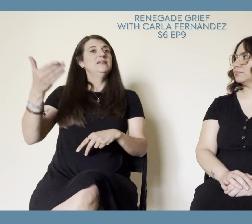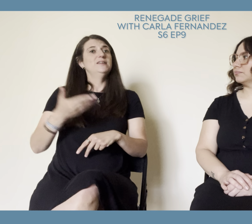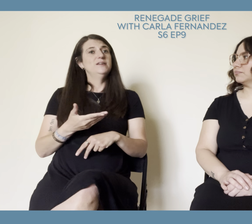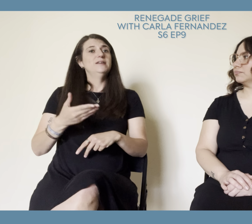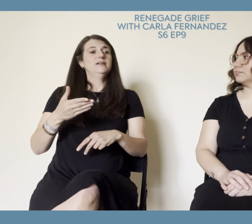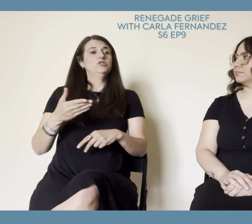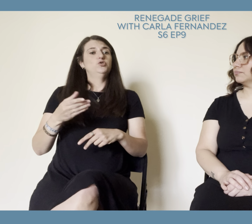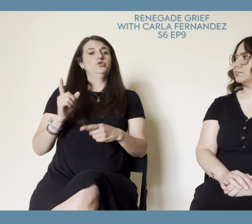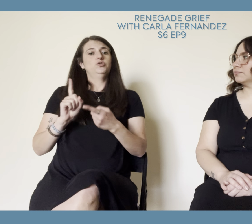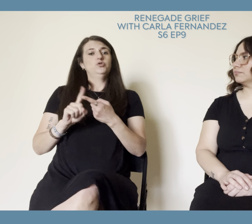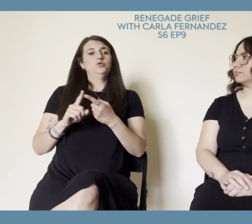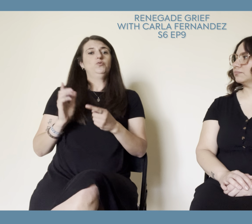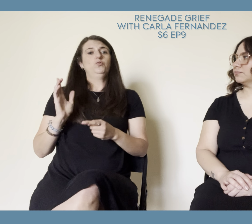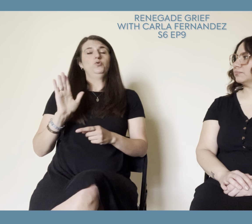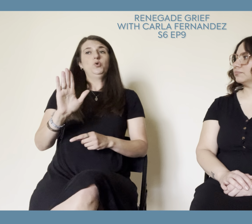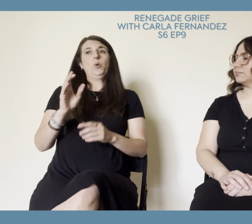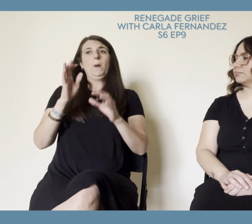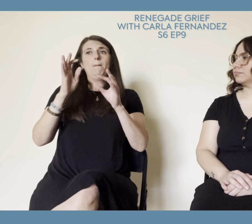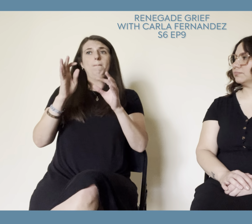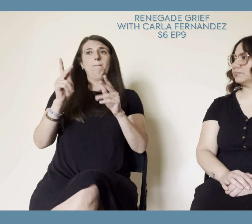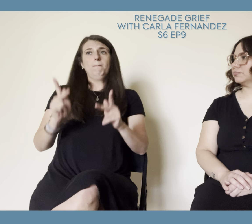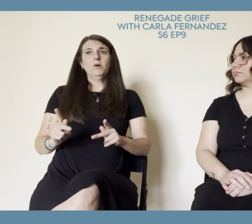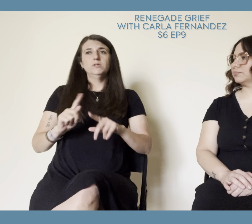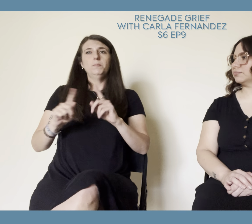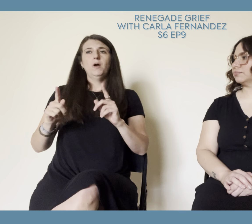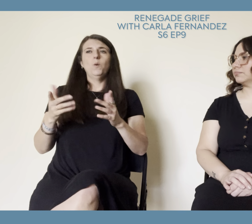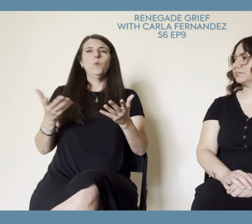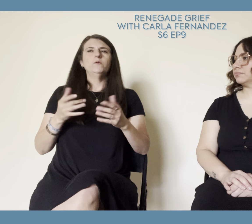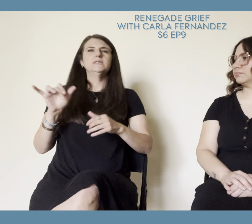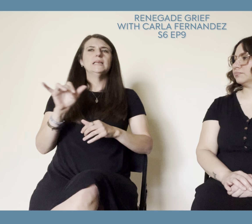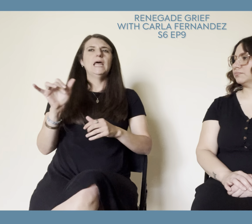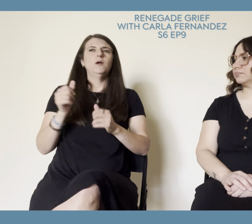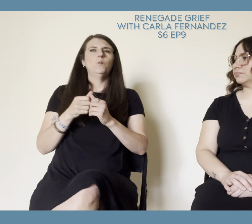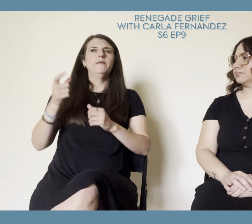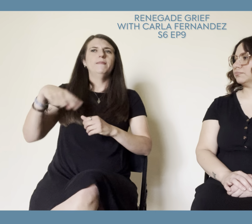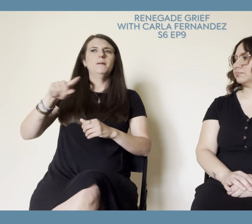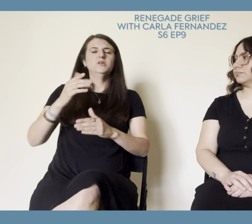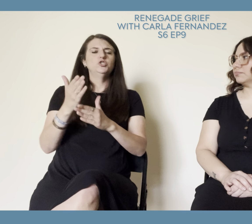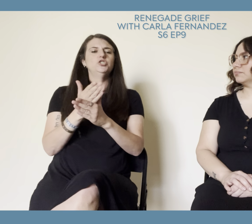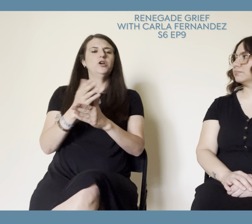what it was like to be with them when they were alive. Share a recipe that brings their memory